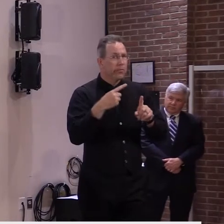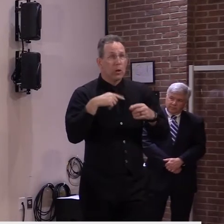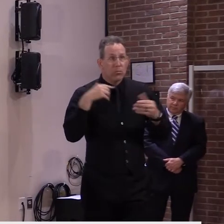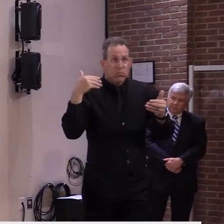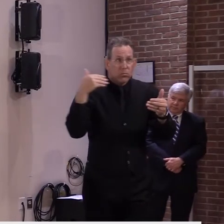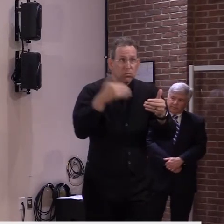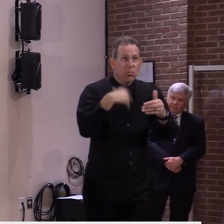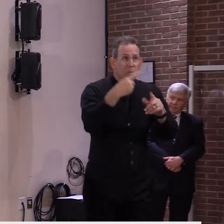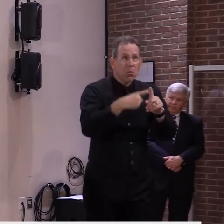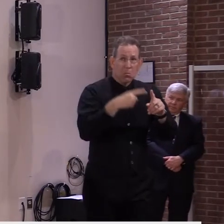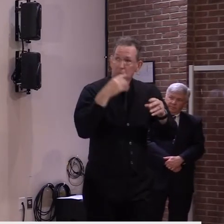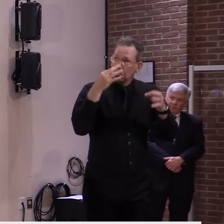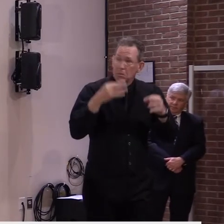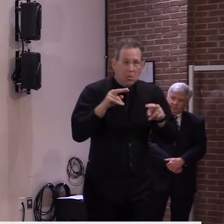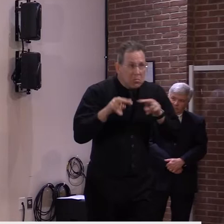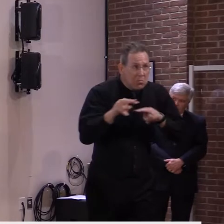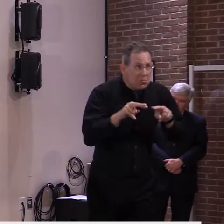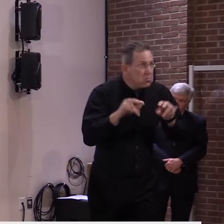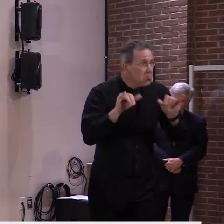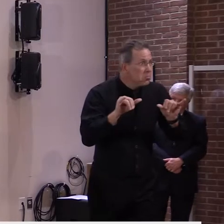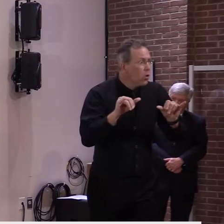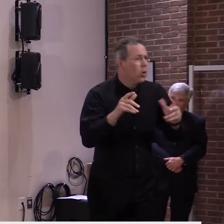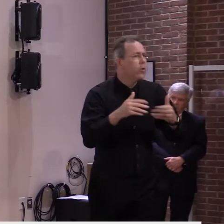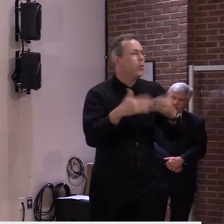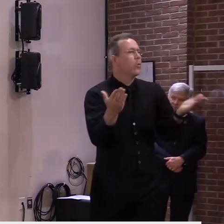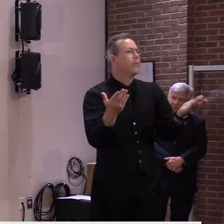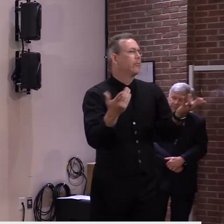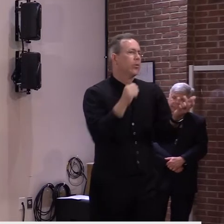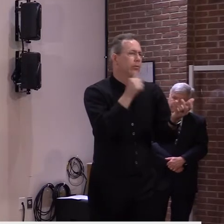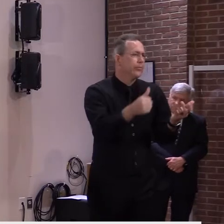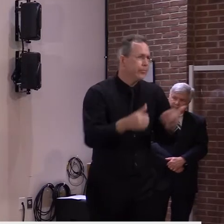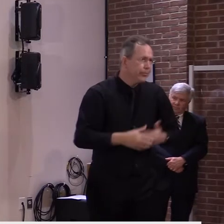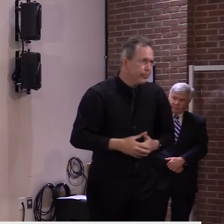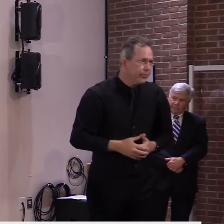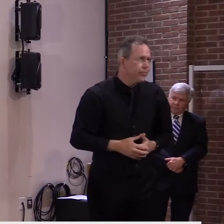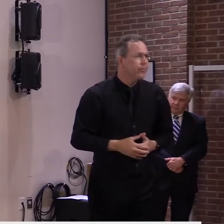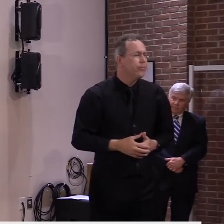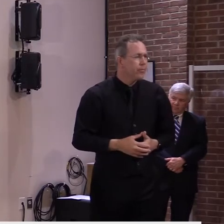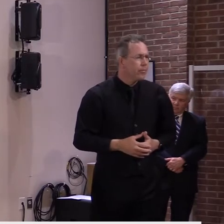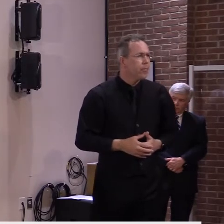I want to reiterate that they're, I believe they're still closed between